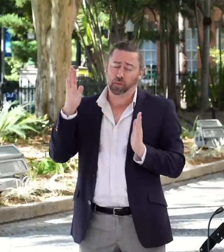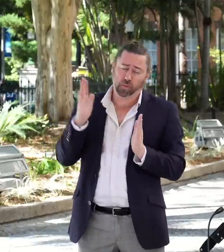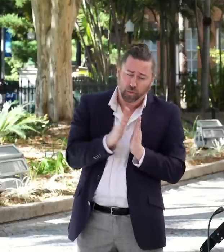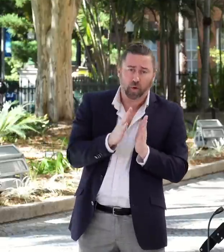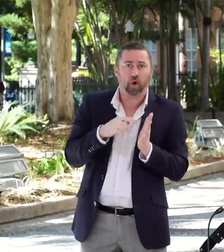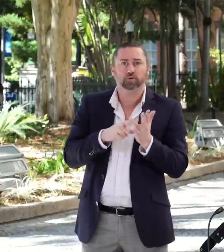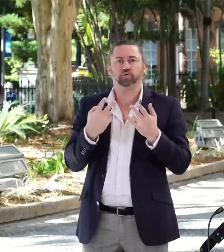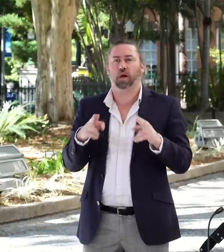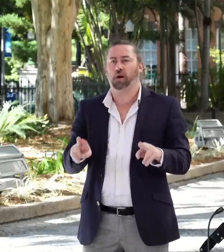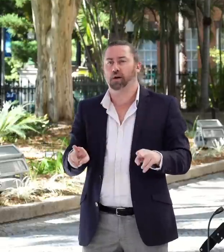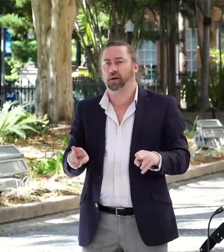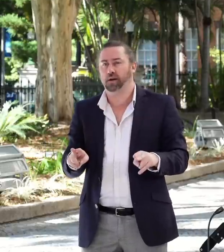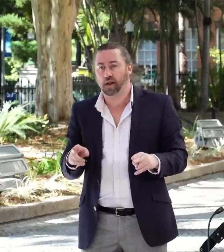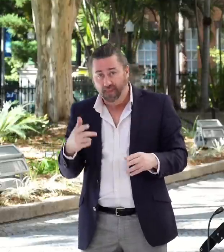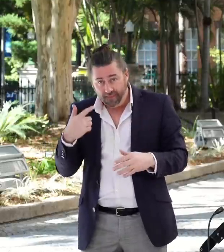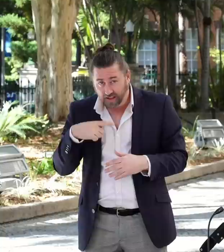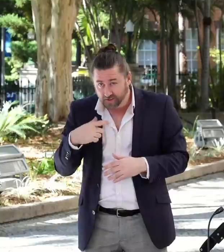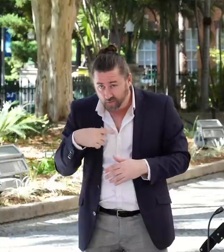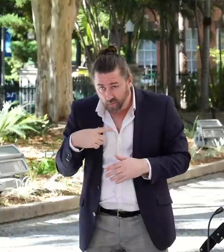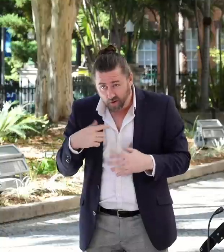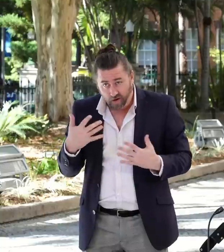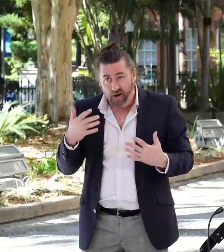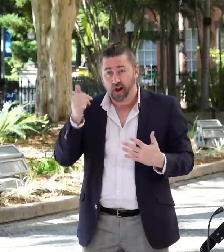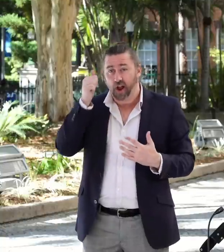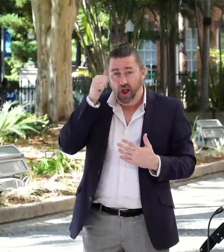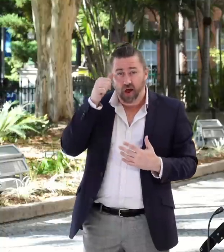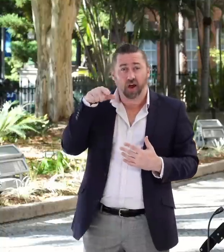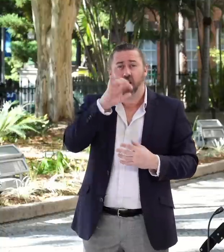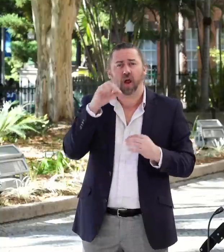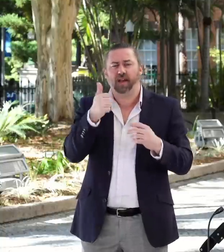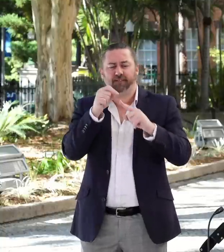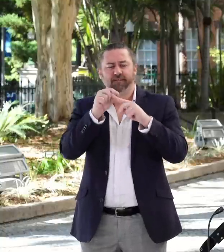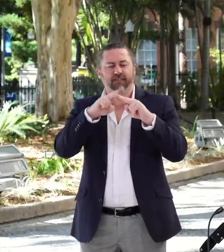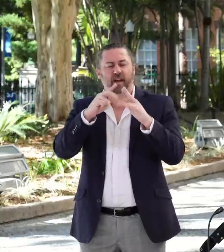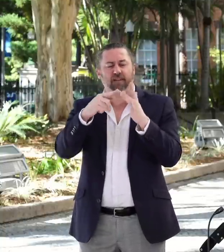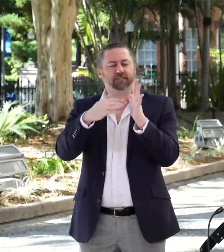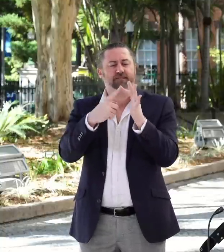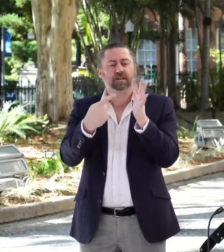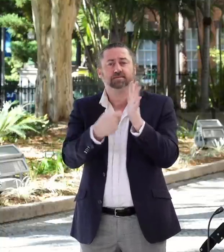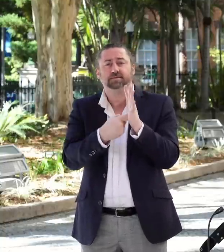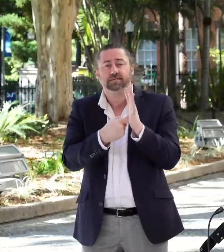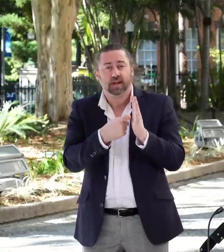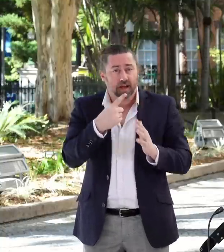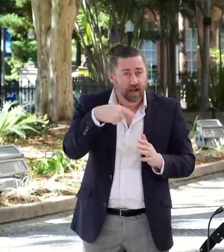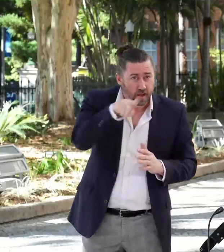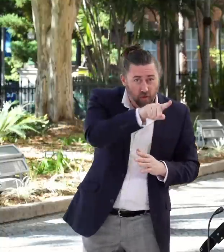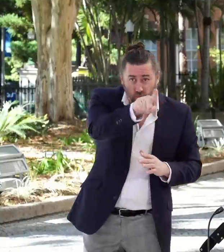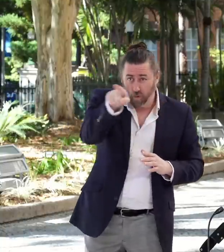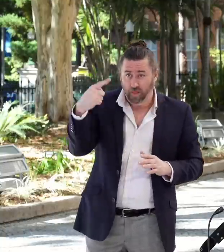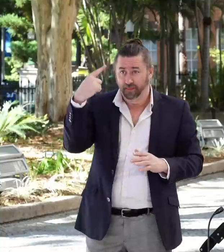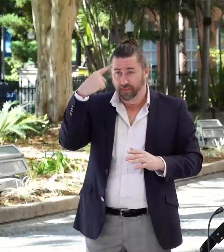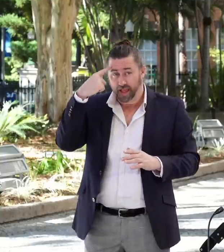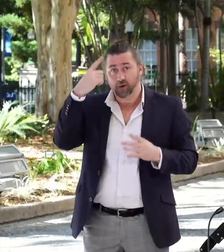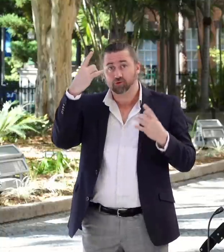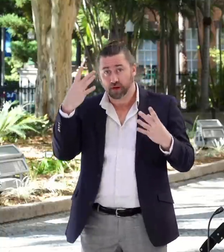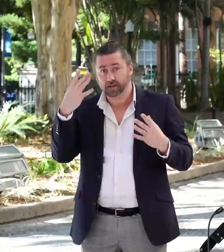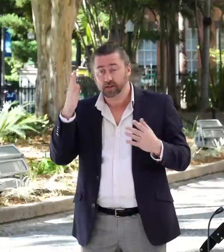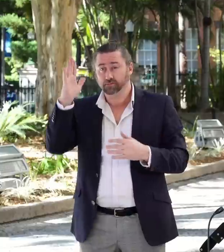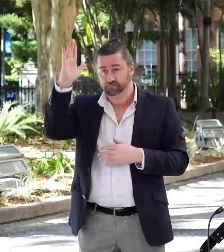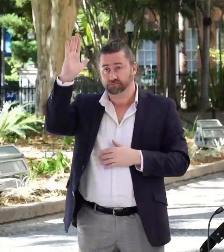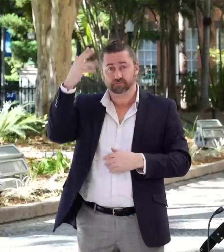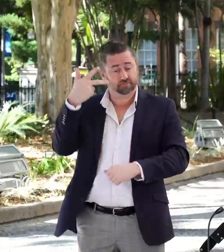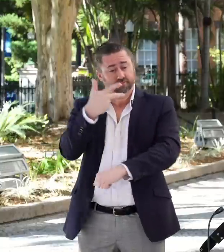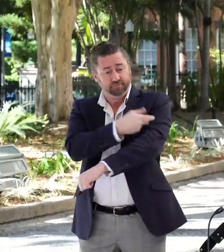when we're able to, recognising that there is a shortage of the Pfizer vaccine, but each of us, when we're able to, should get